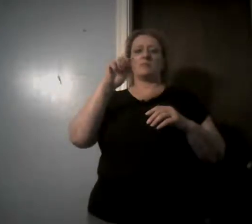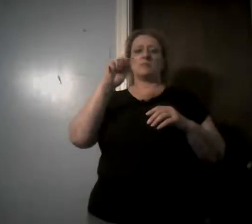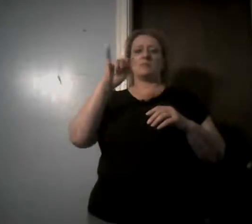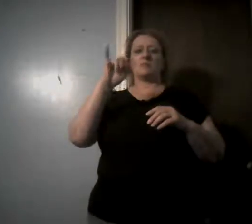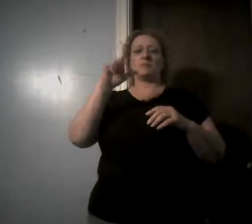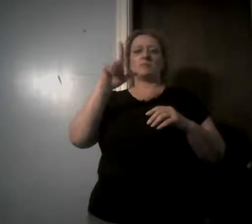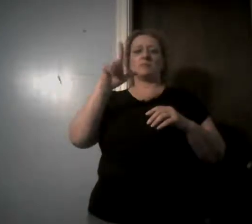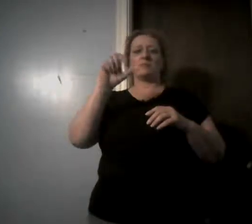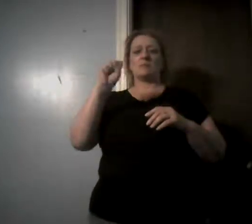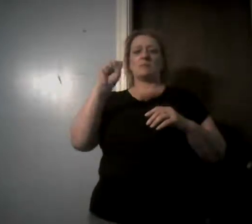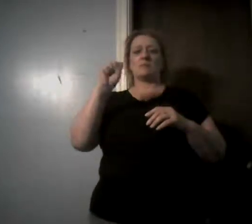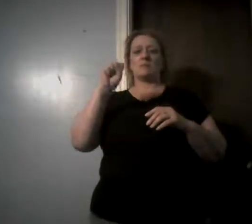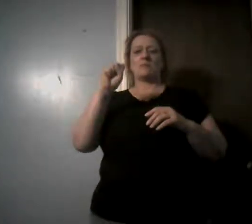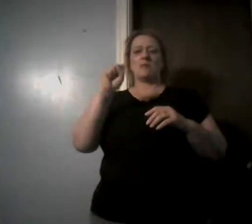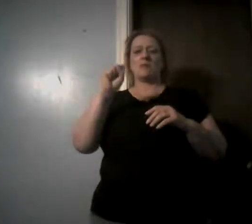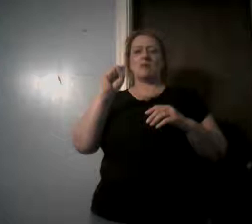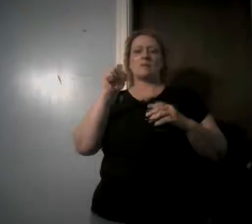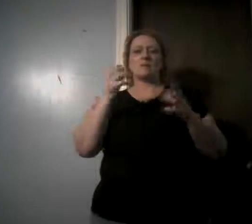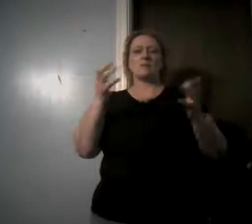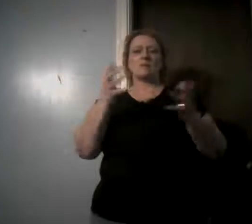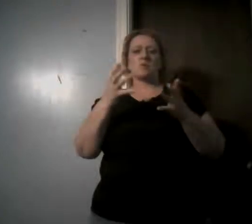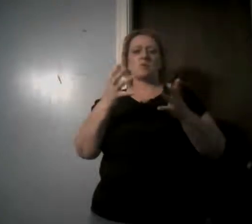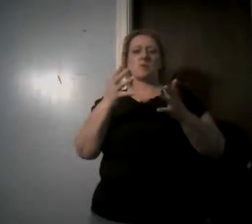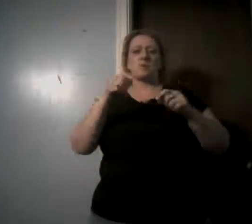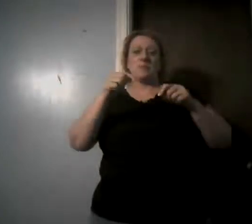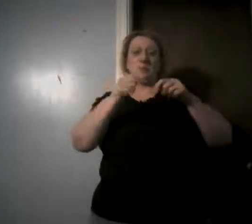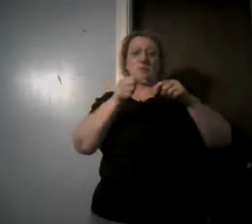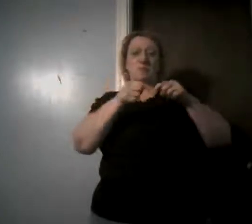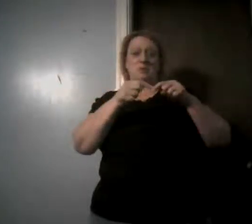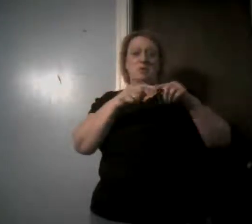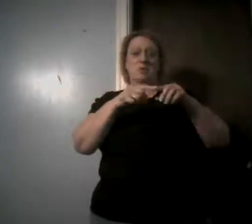When the nail grows into the flesh instead of over